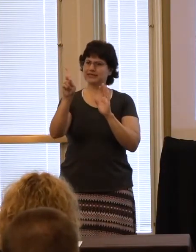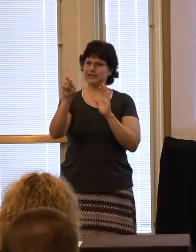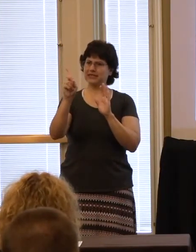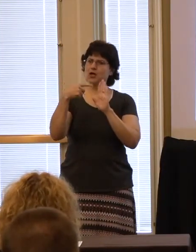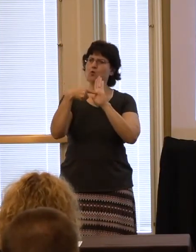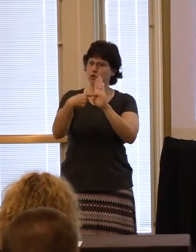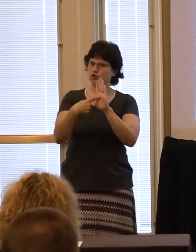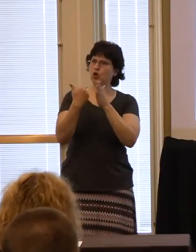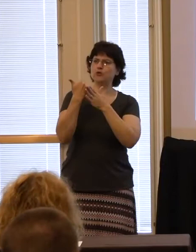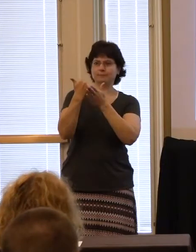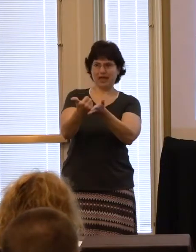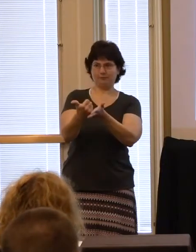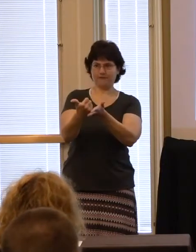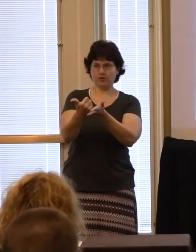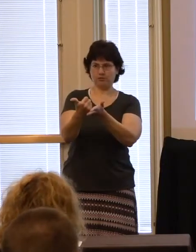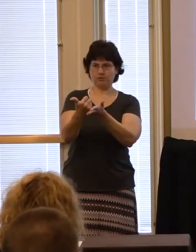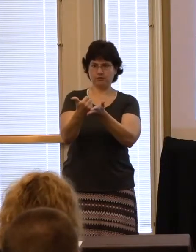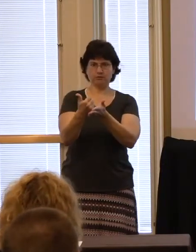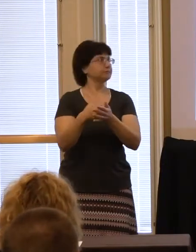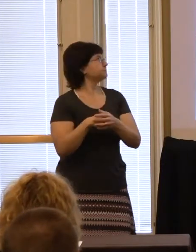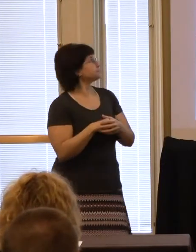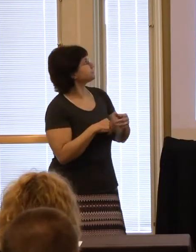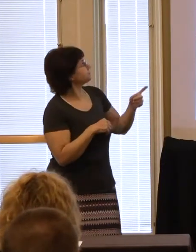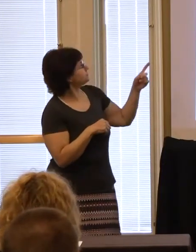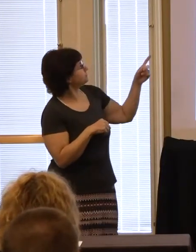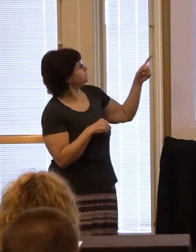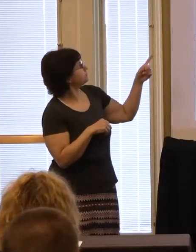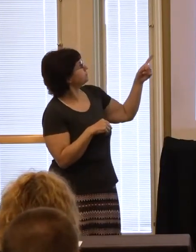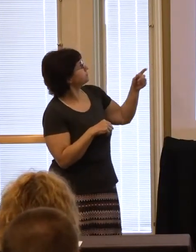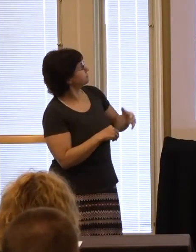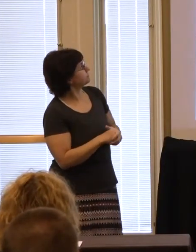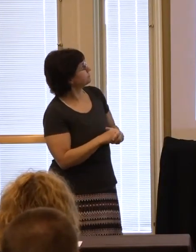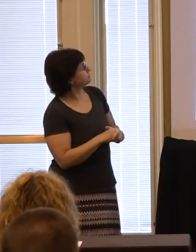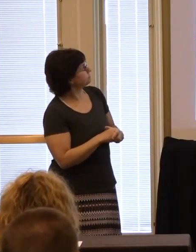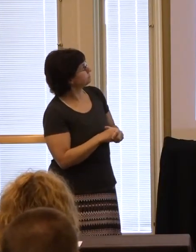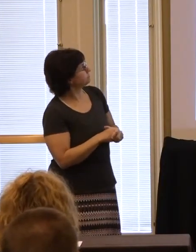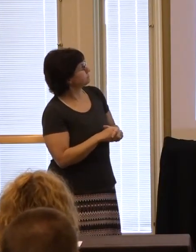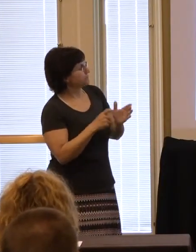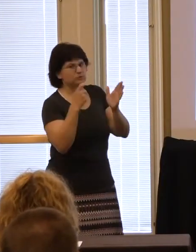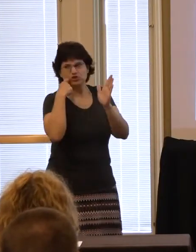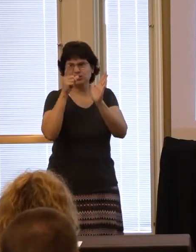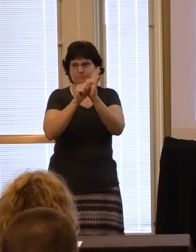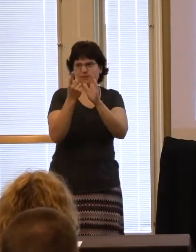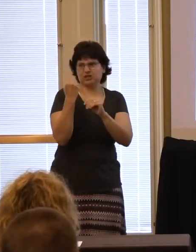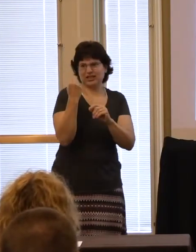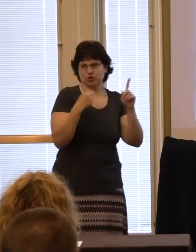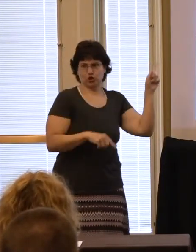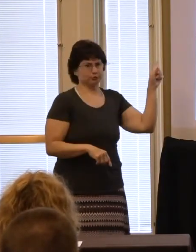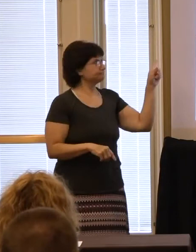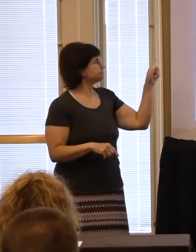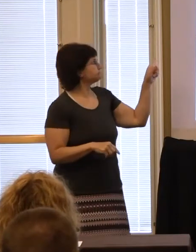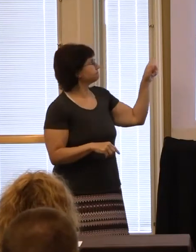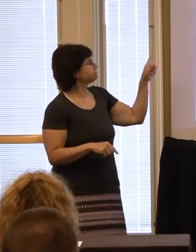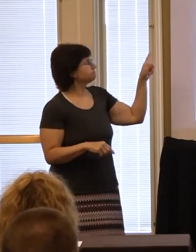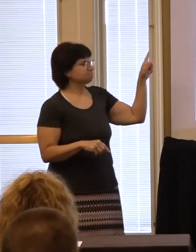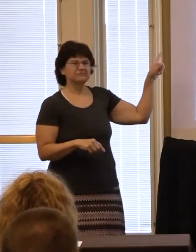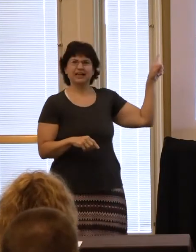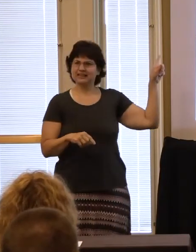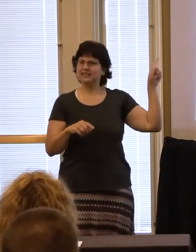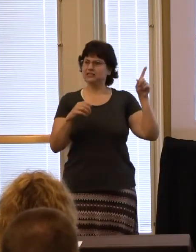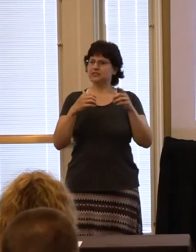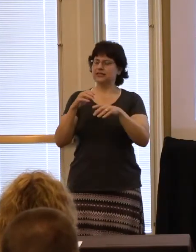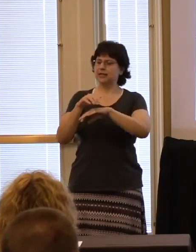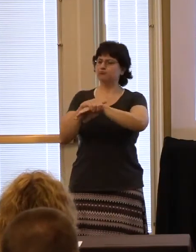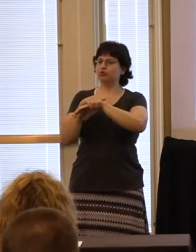was shown to be helpful as adjunctive therapy in schizophrenia. It was just published last year. This is a